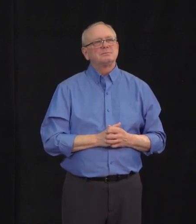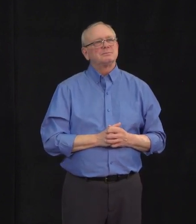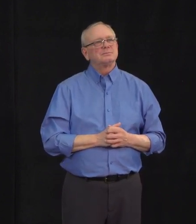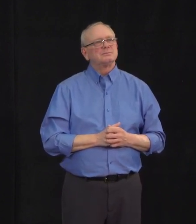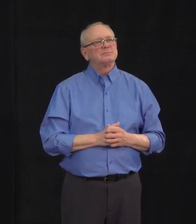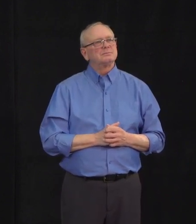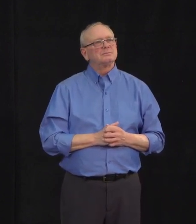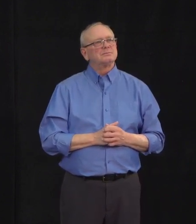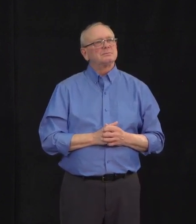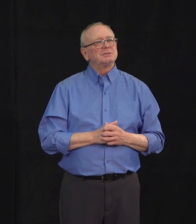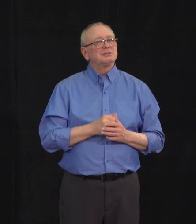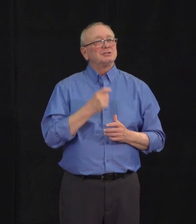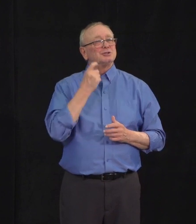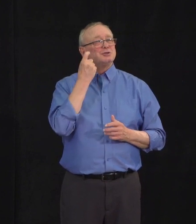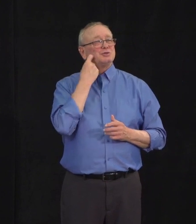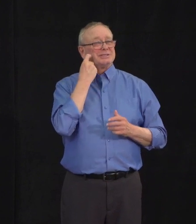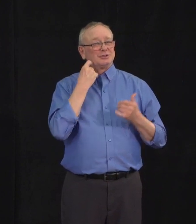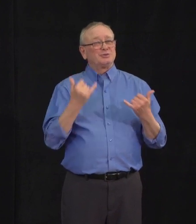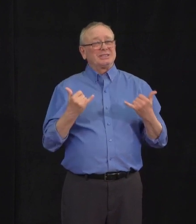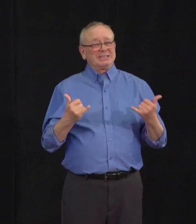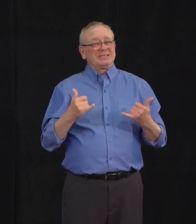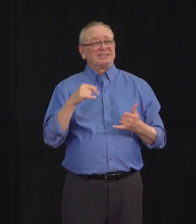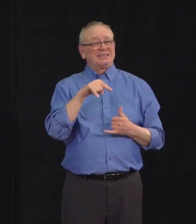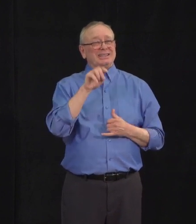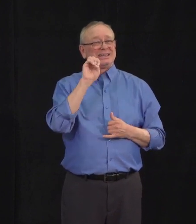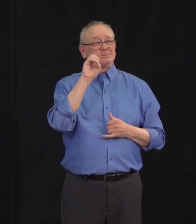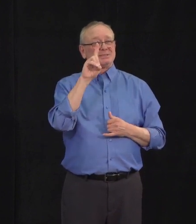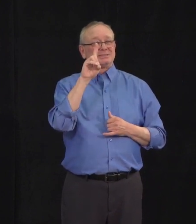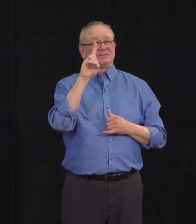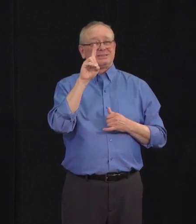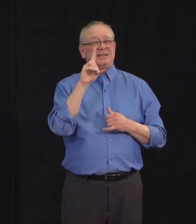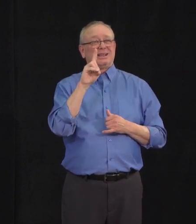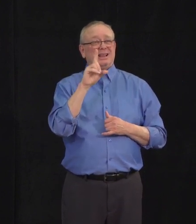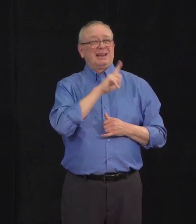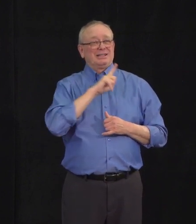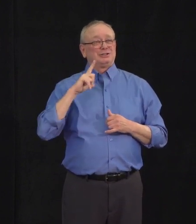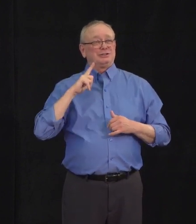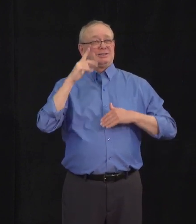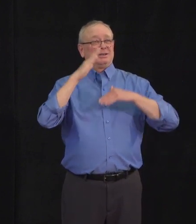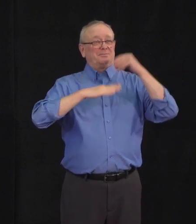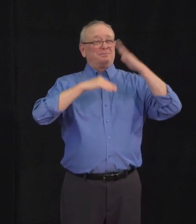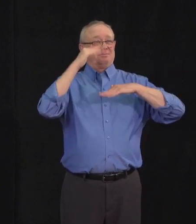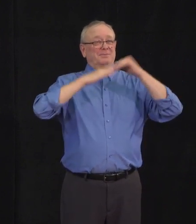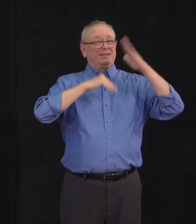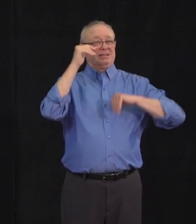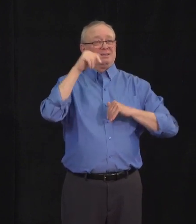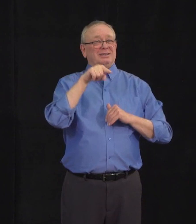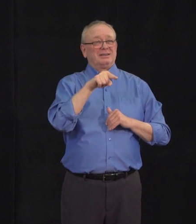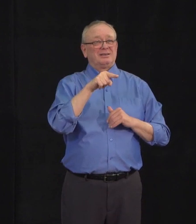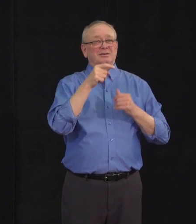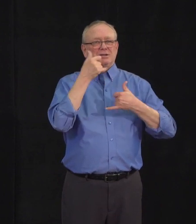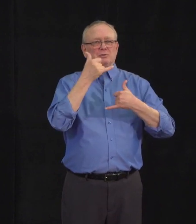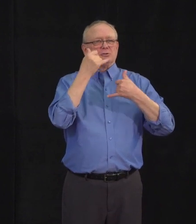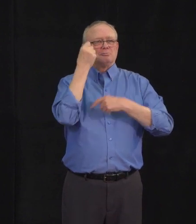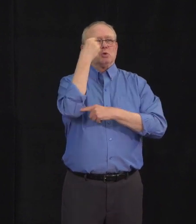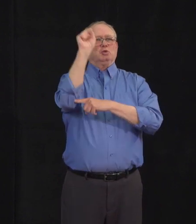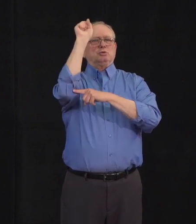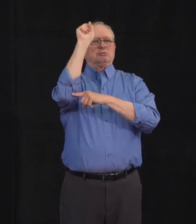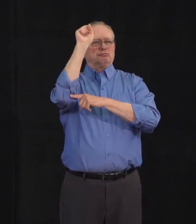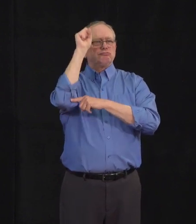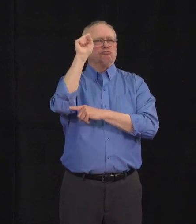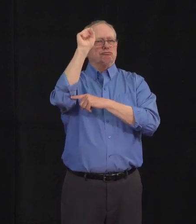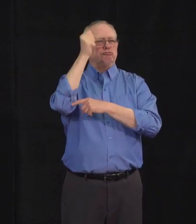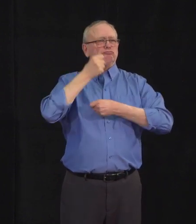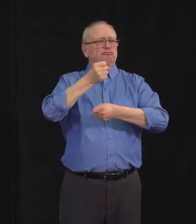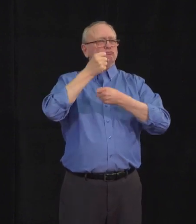outside the legislature here in Edmonton not too long ago, and hoping to get your response to those protesters. They're calling for